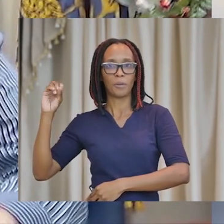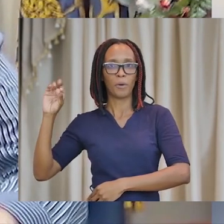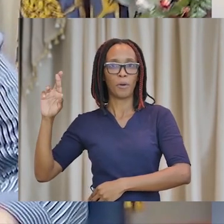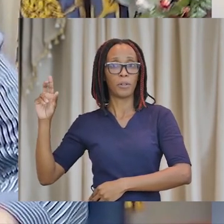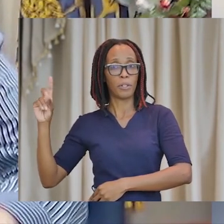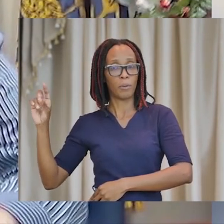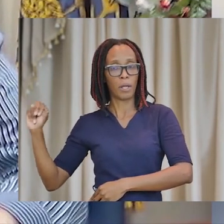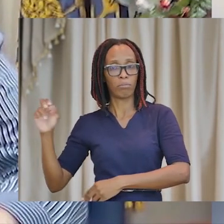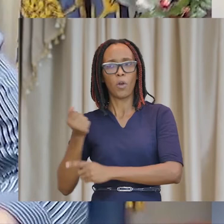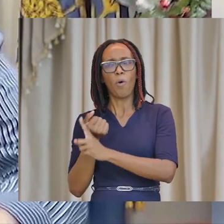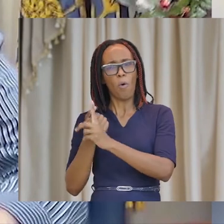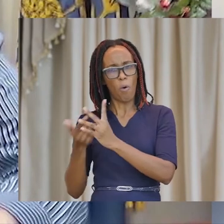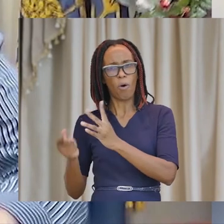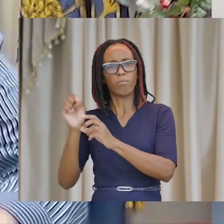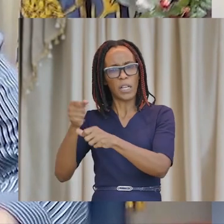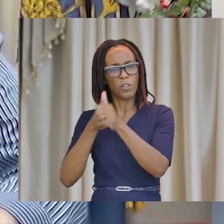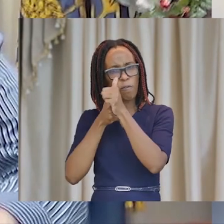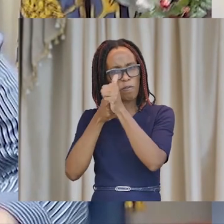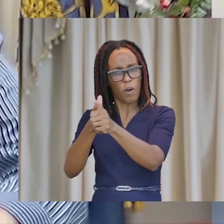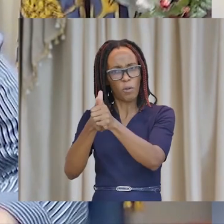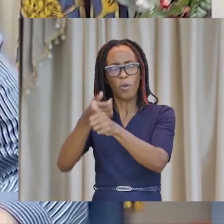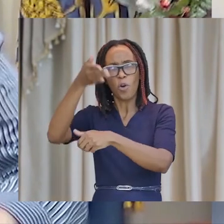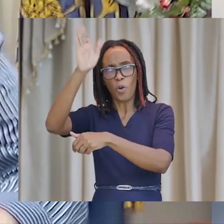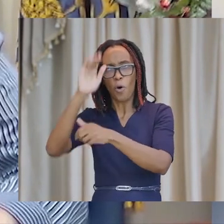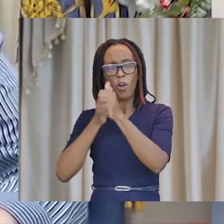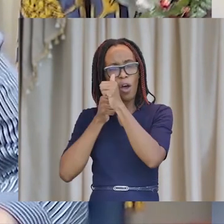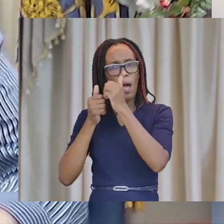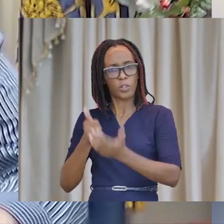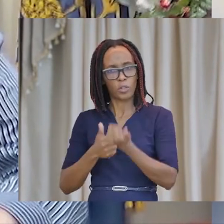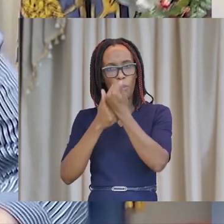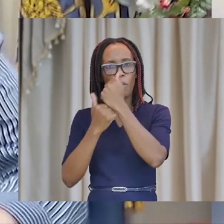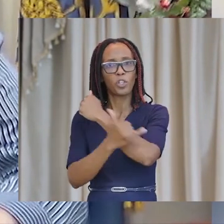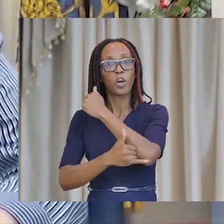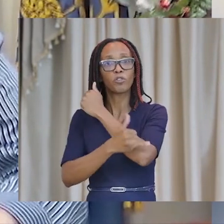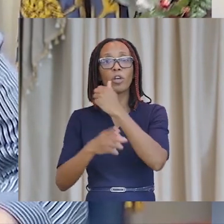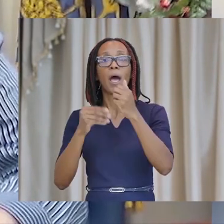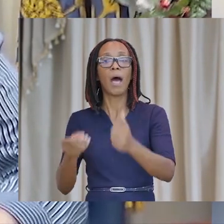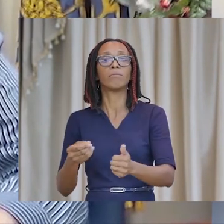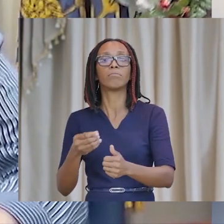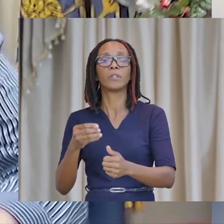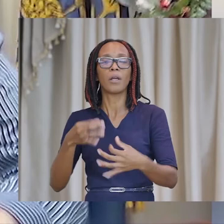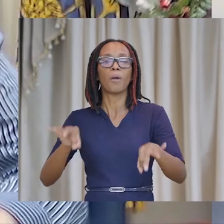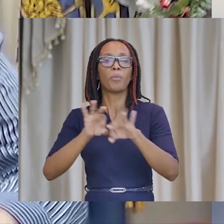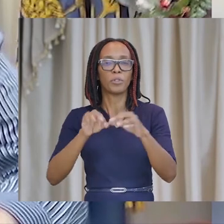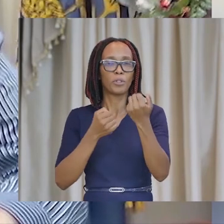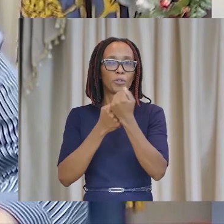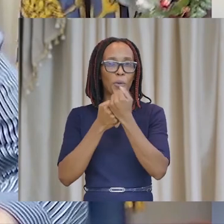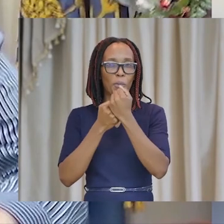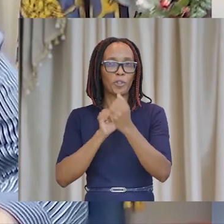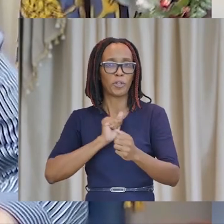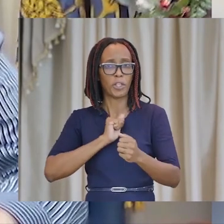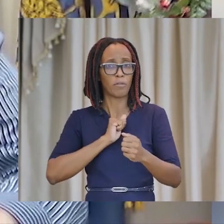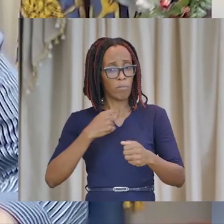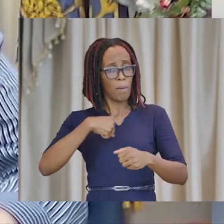to God, country, and self. I hope you notice that I am wearing my brand new scarf, and I encourage